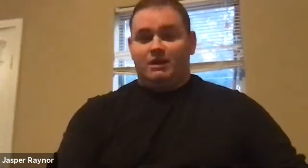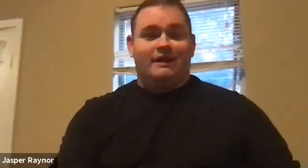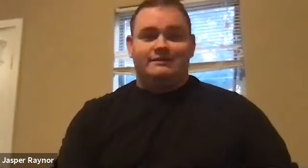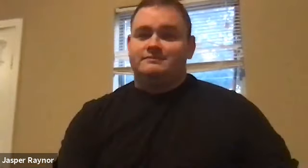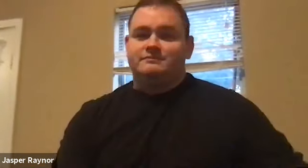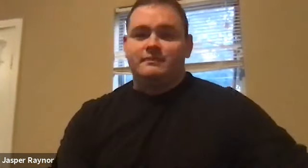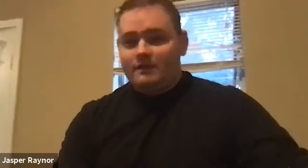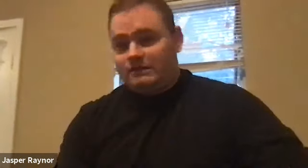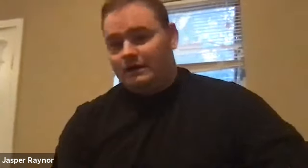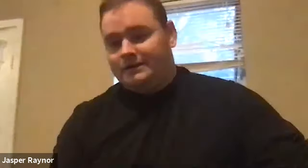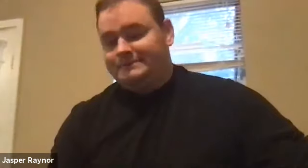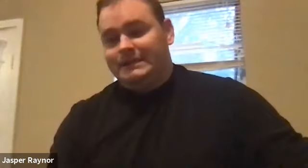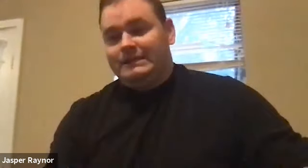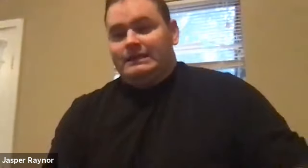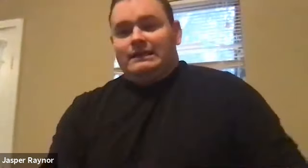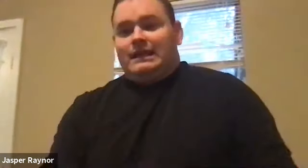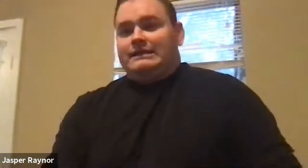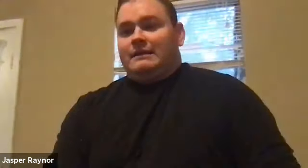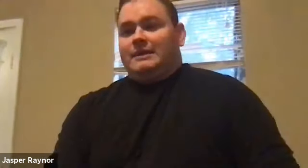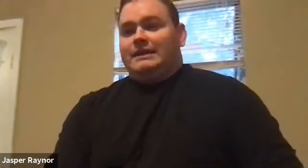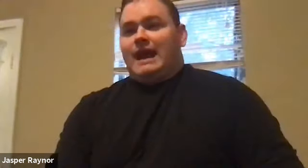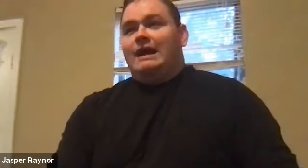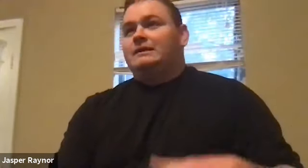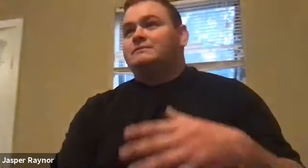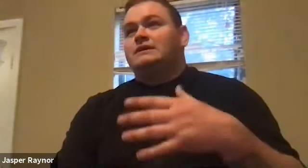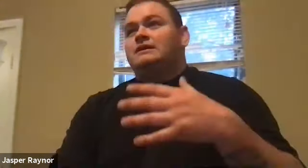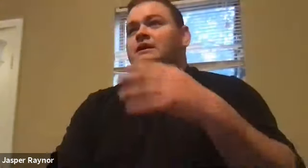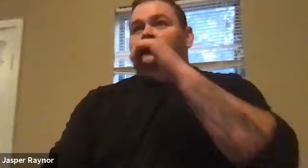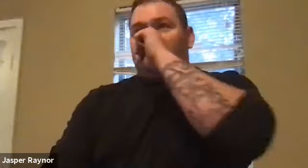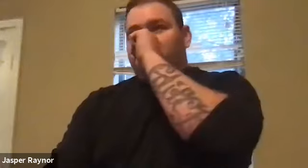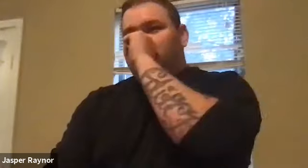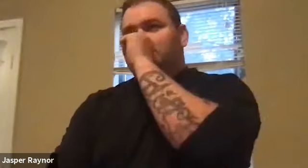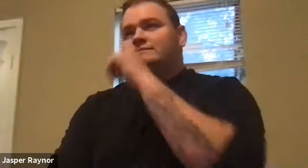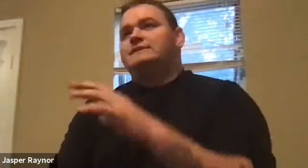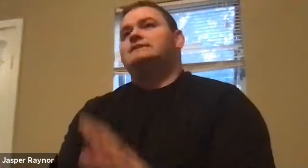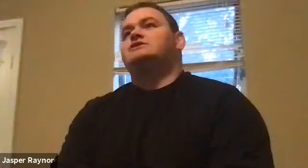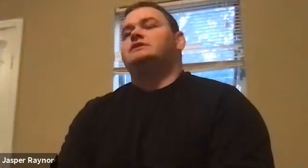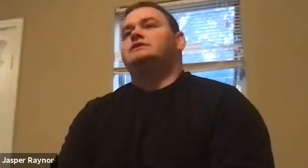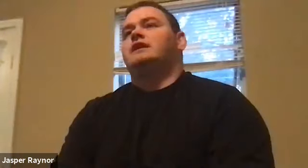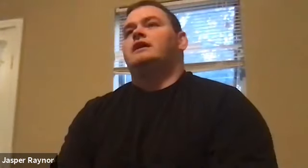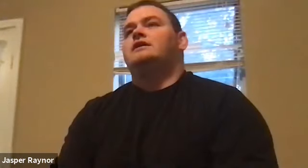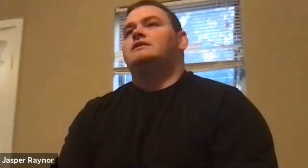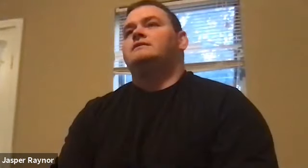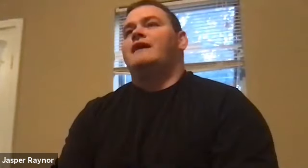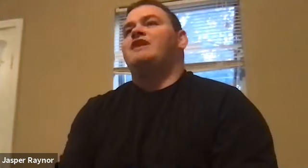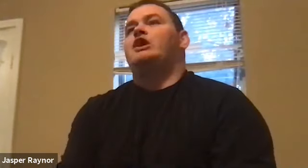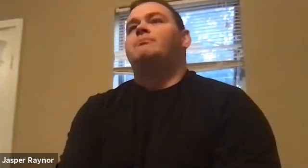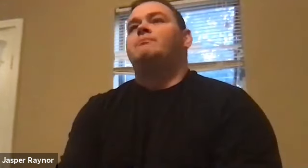blunt. Okay. Like I mean, I'm. This is actually a very